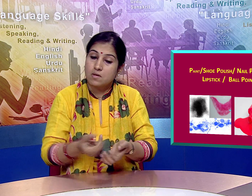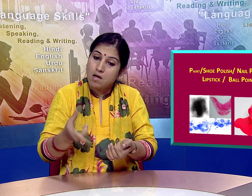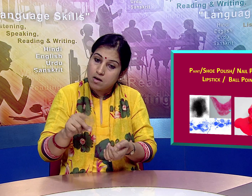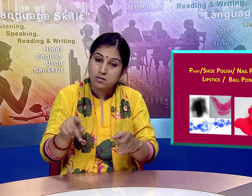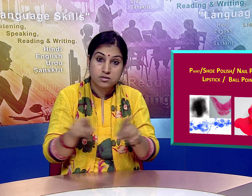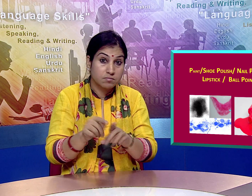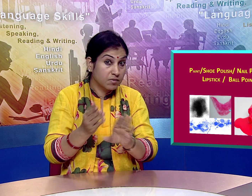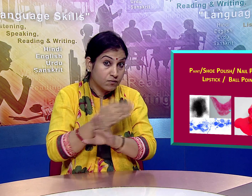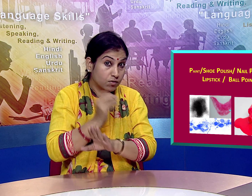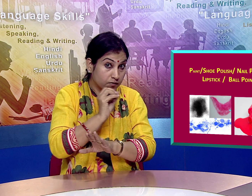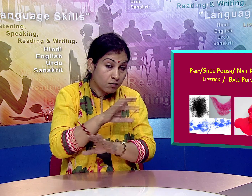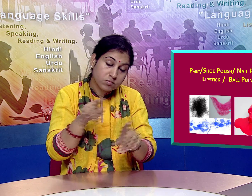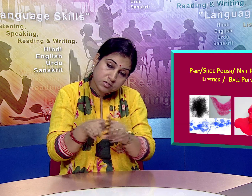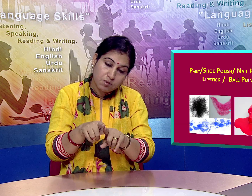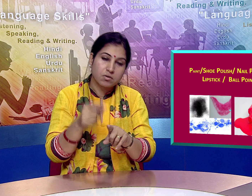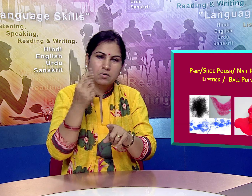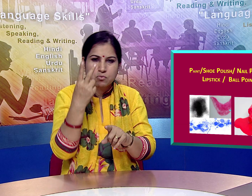repeat the above method 2-3 times.